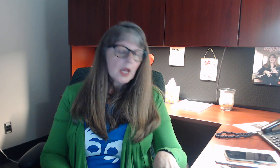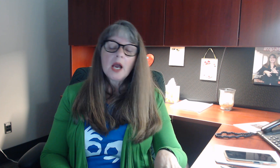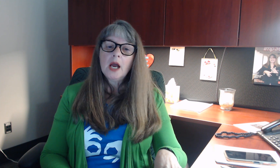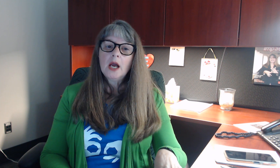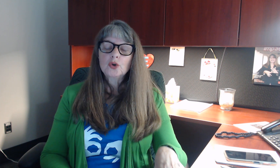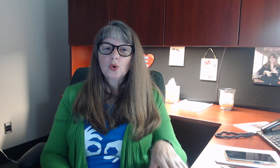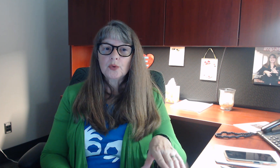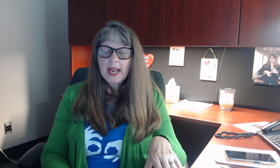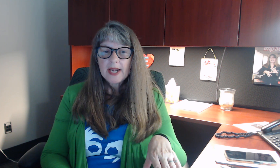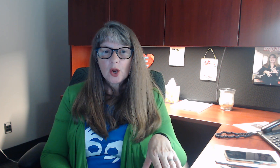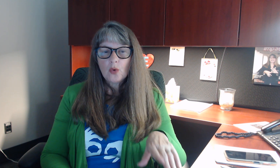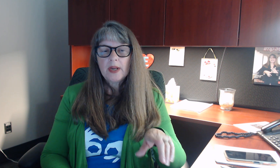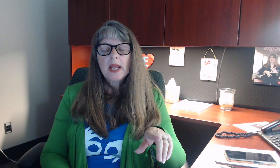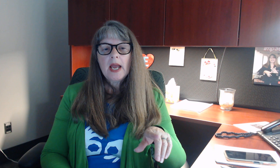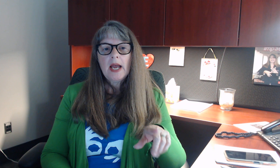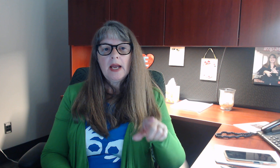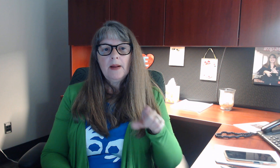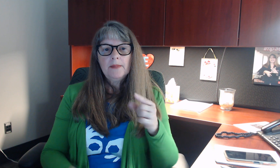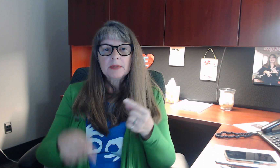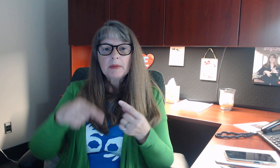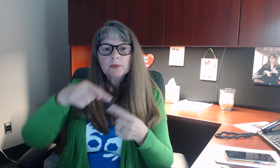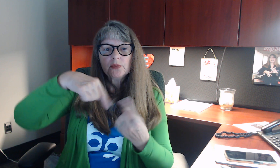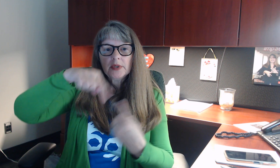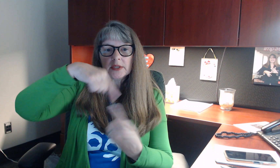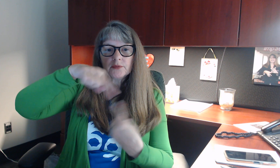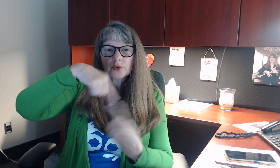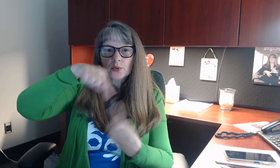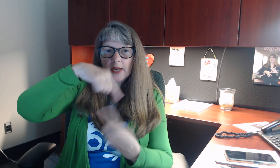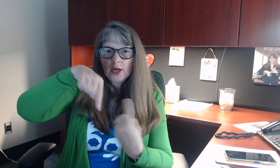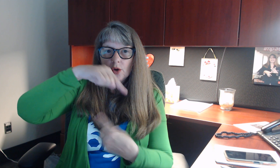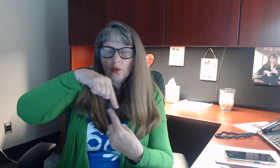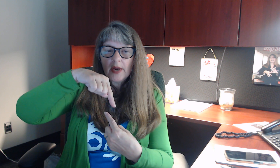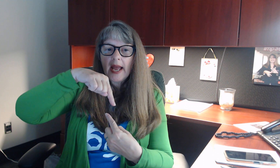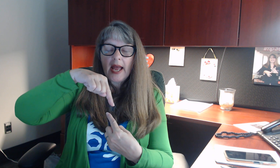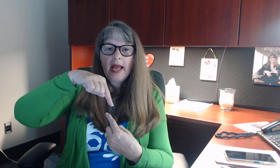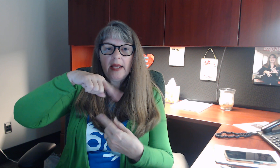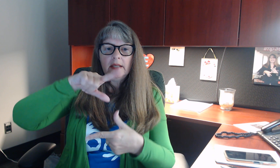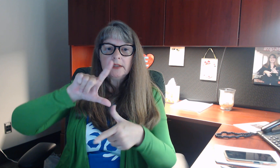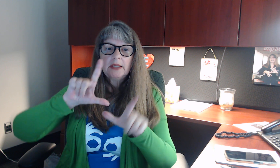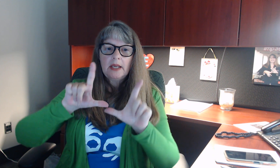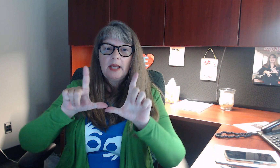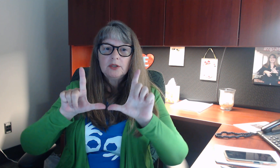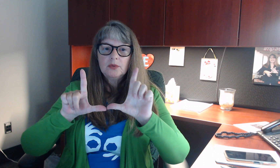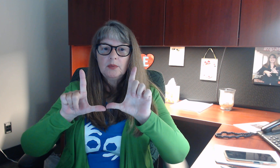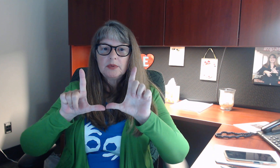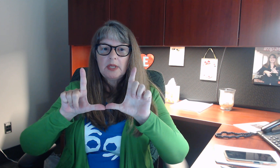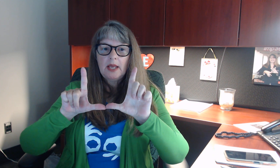right? A tornado. Some people do this for tornado, and I do it with the